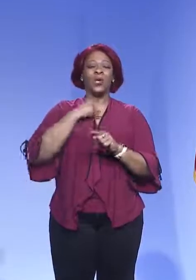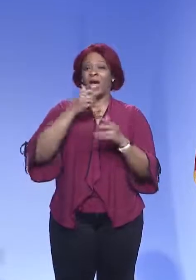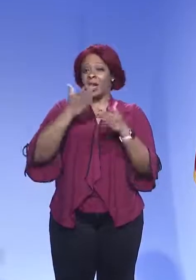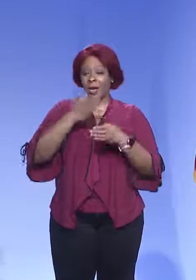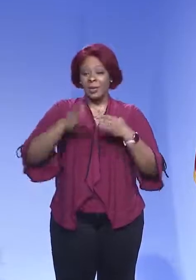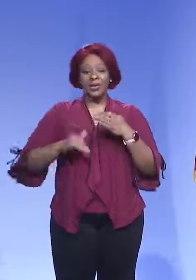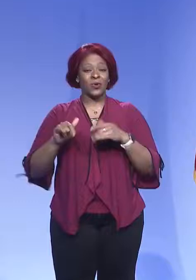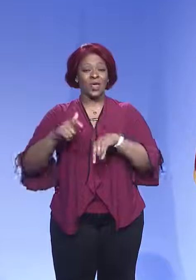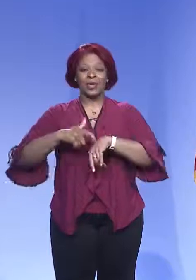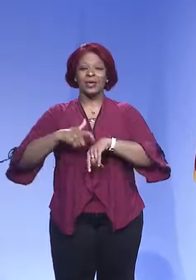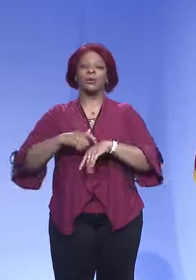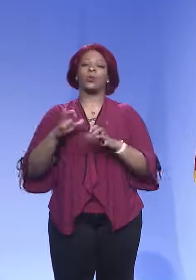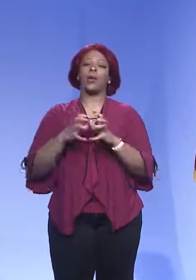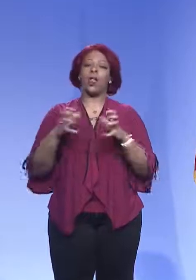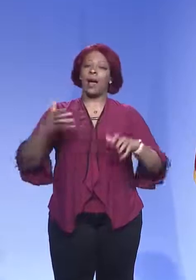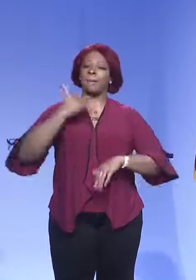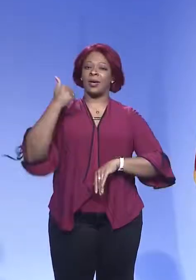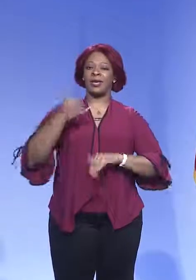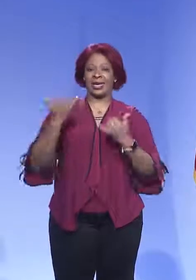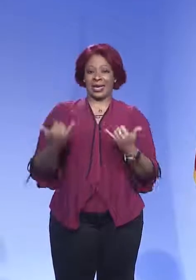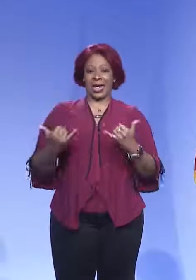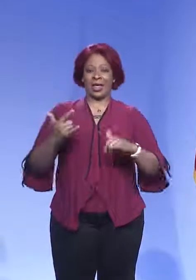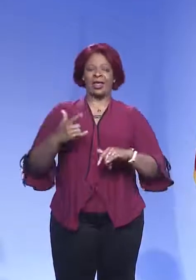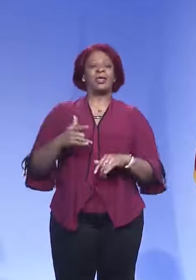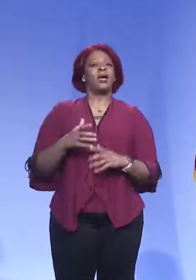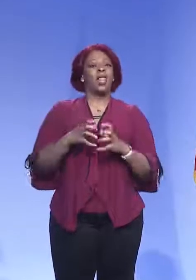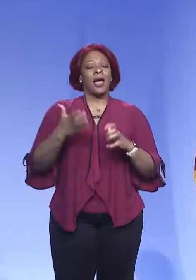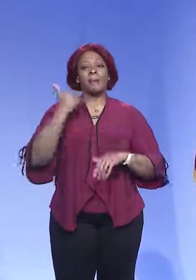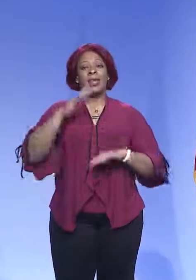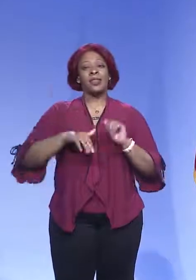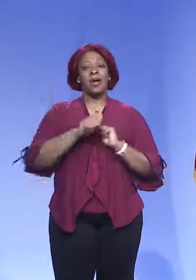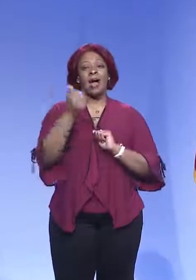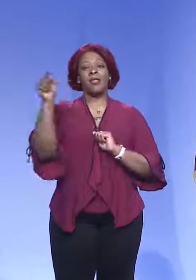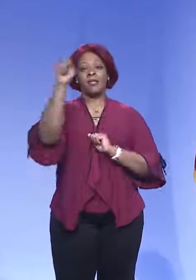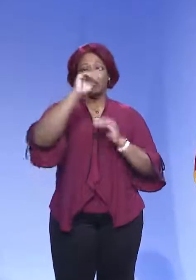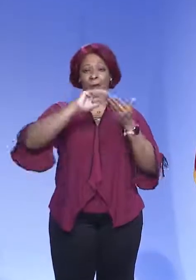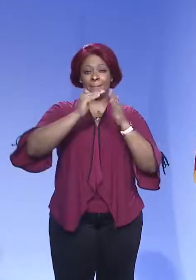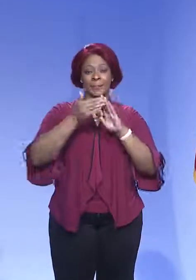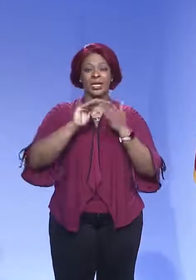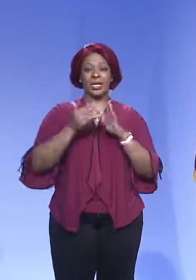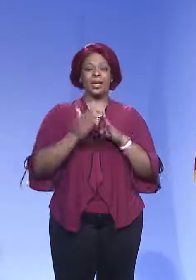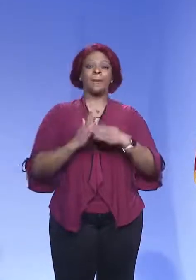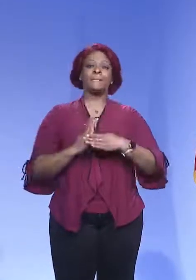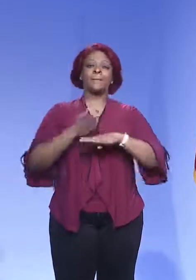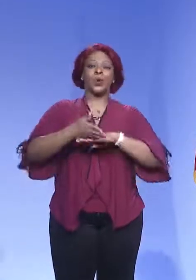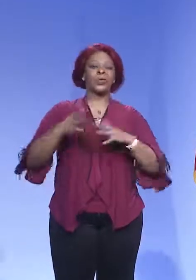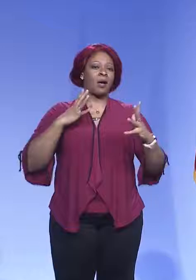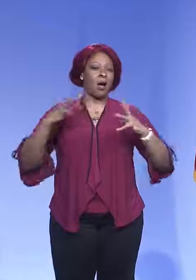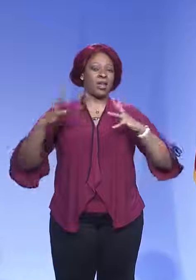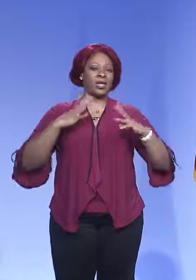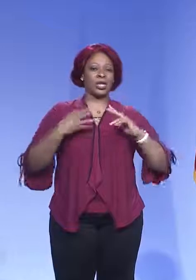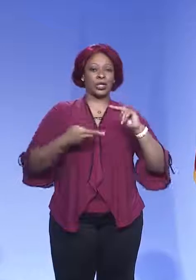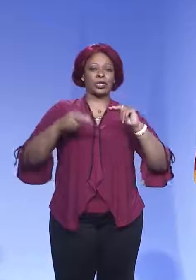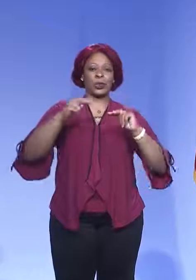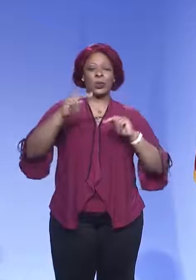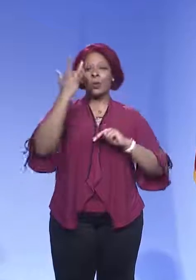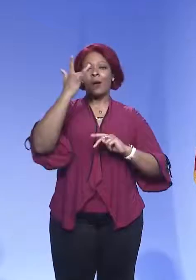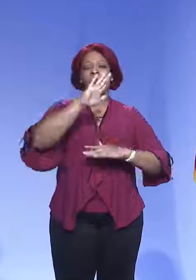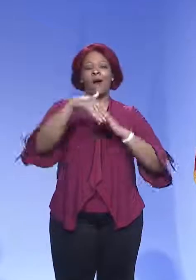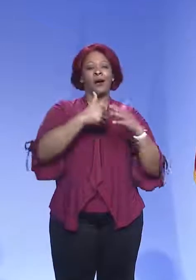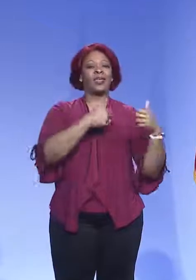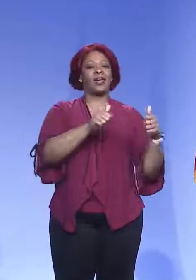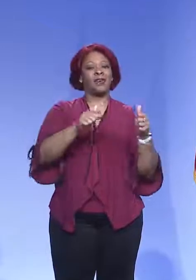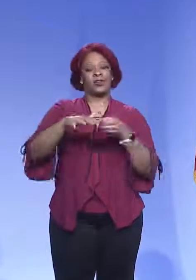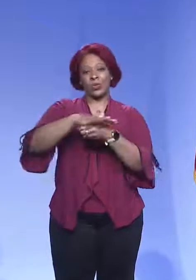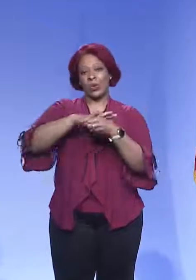point. We are doing much better now and doing much better than many other communities post-holiday surge, and that's because of all the